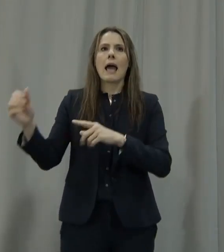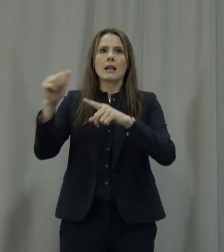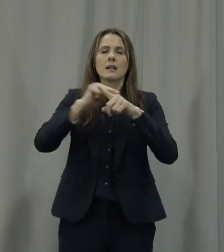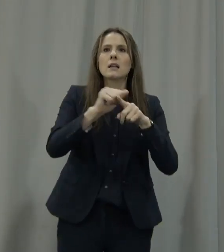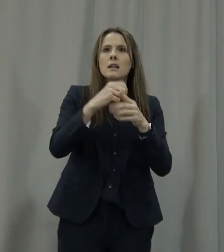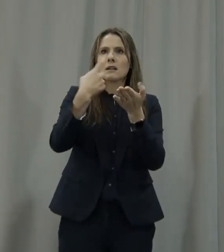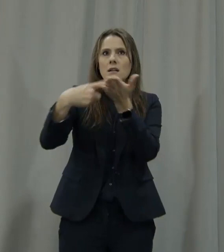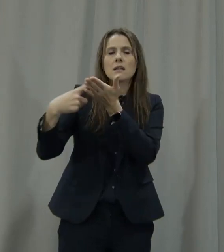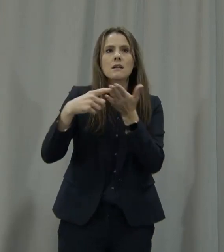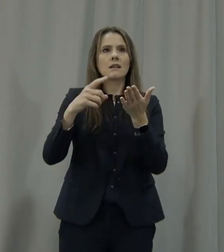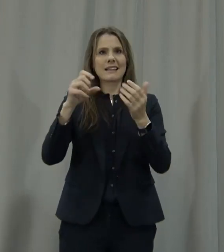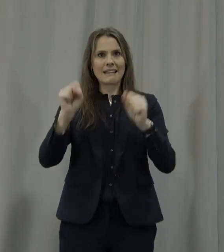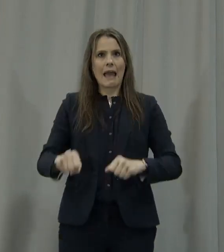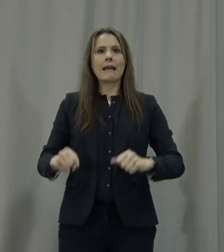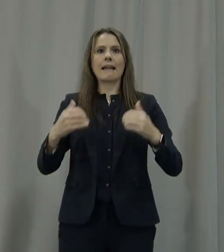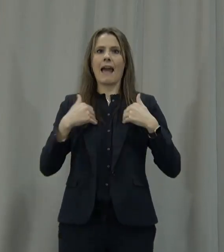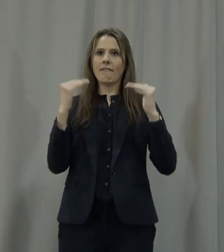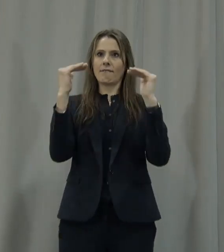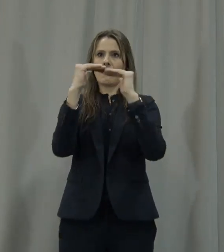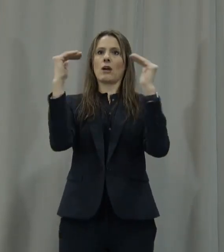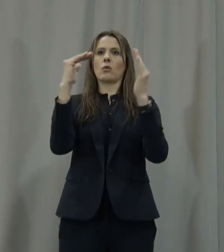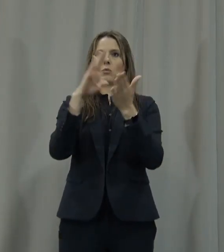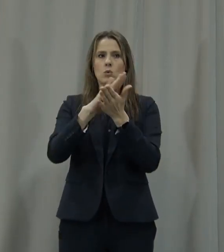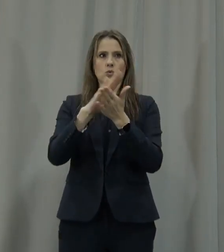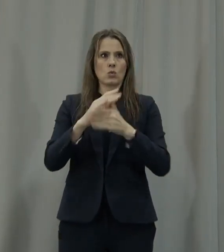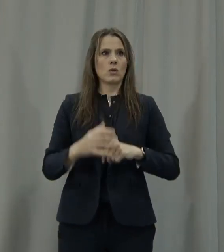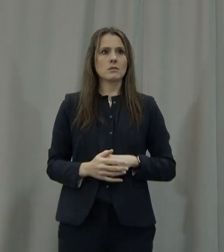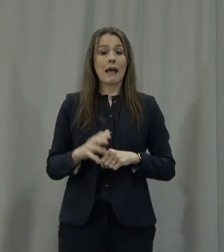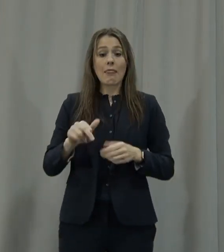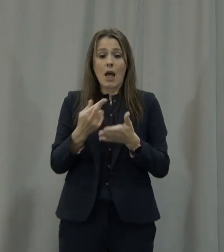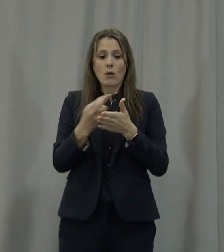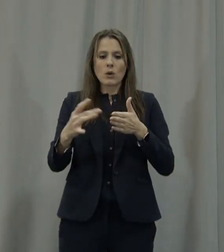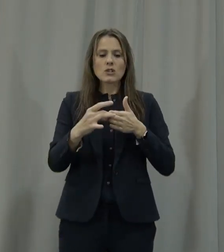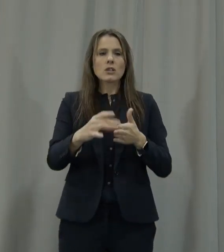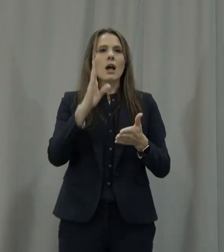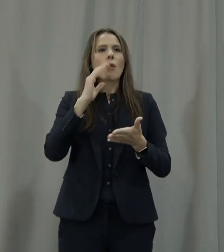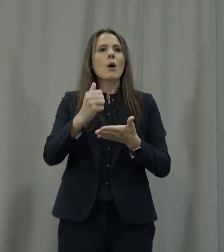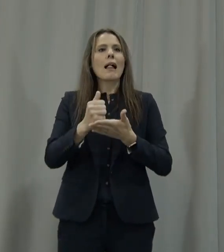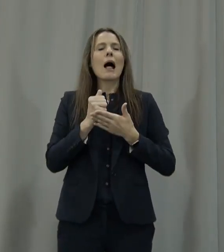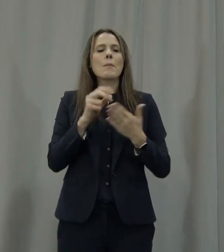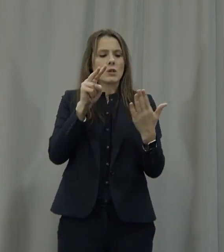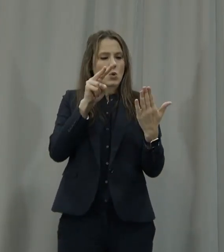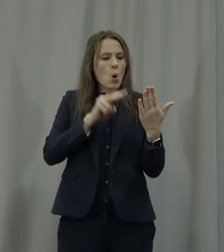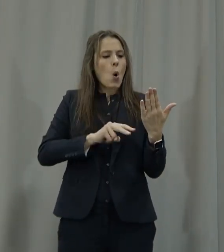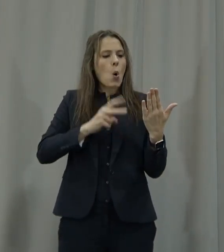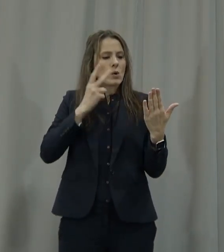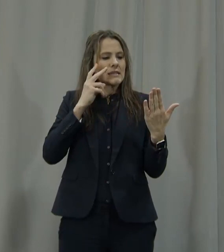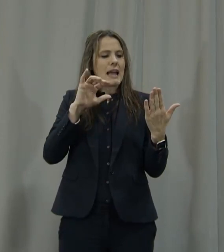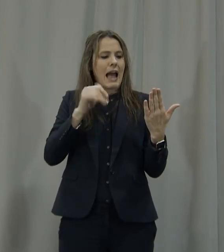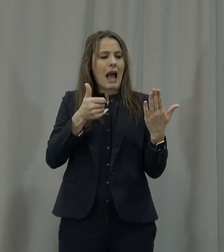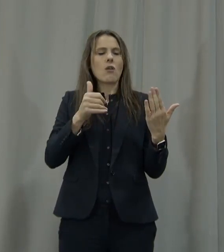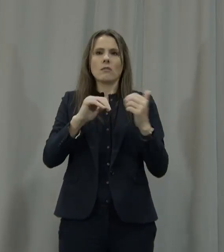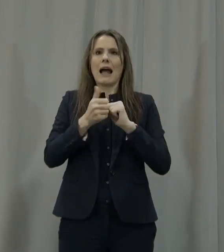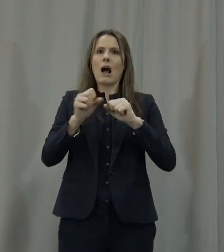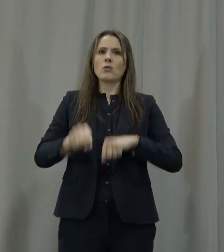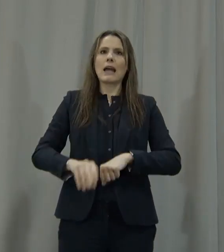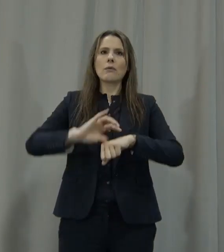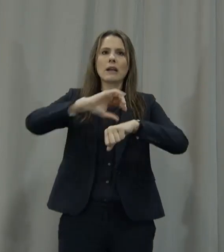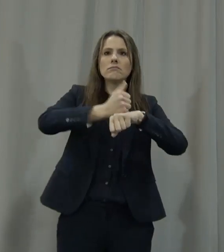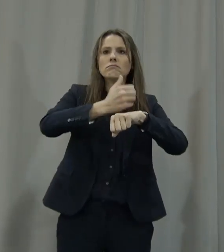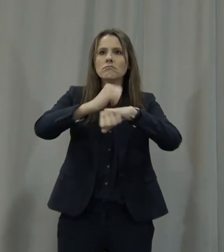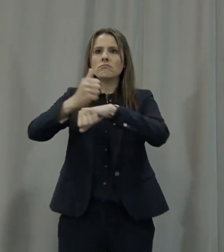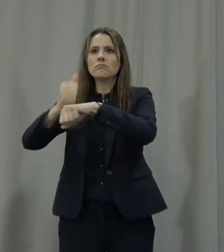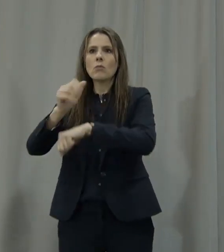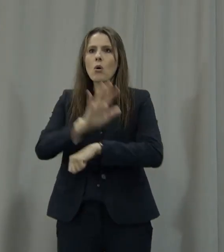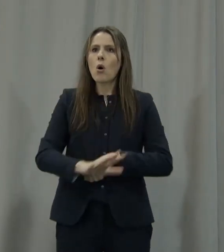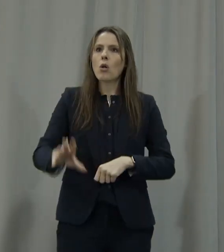guide can help us to provide measurable target roadmaps to progress in all of our schools across the state of Michigan. We've engaged the